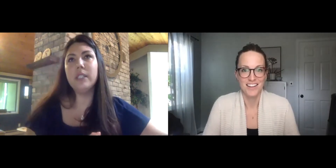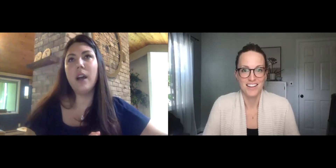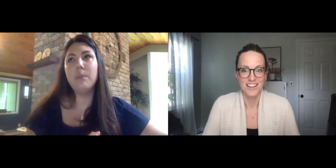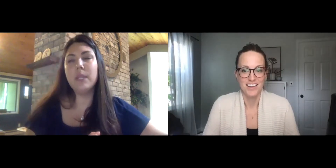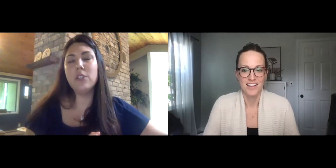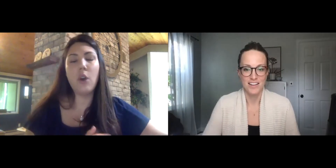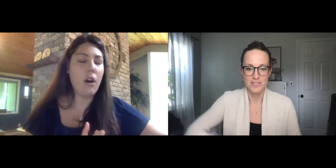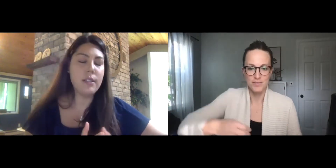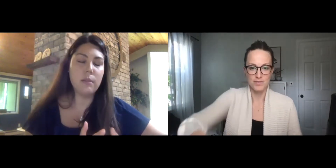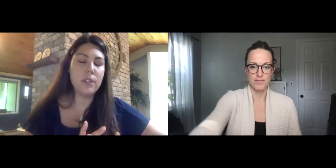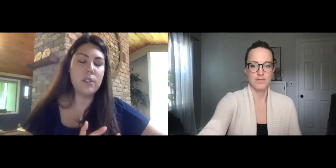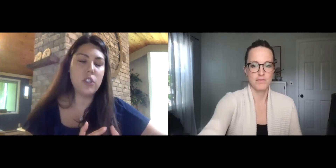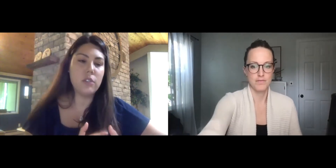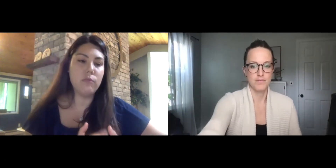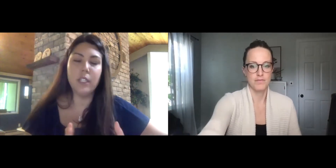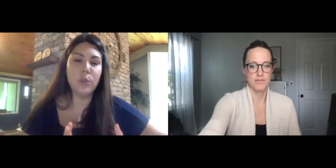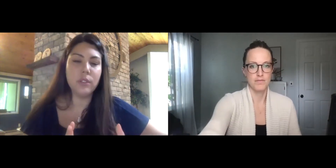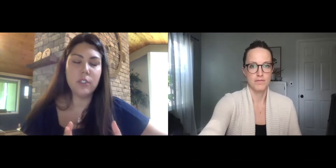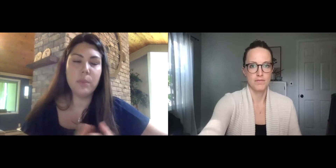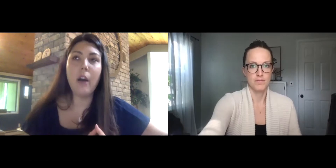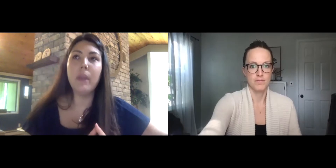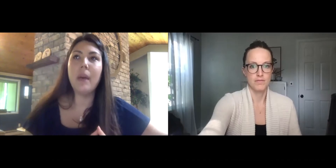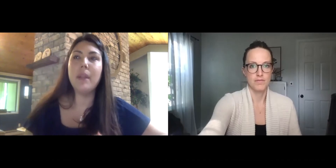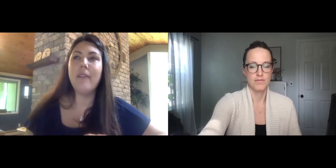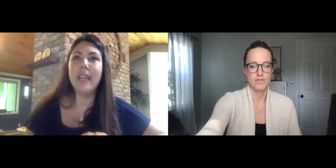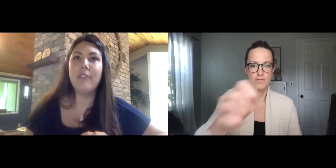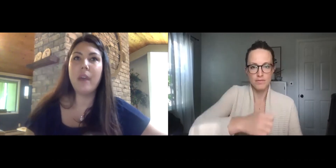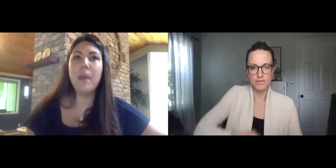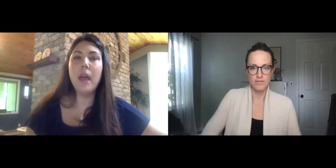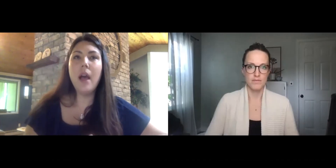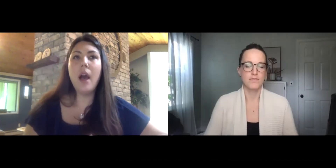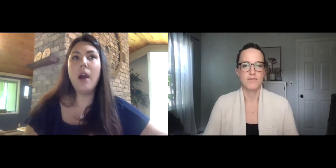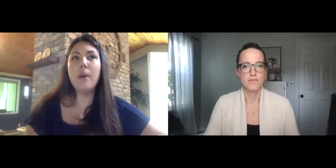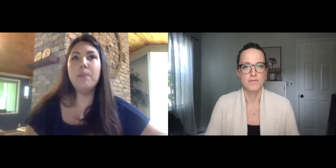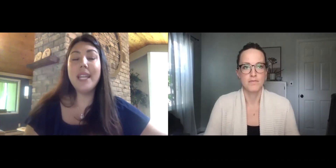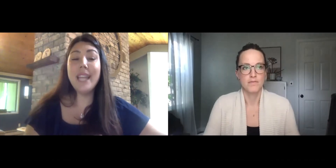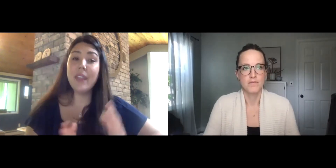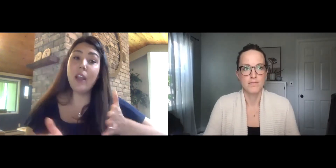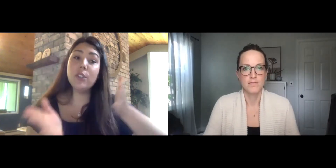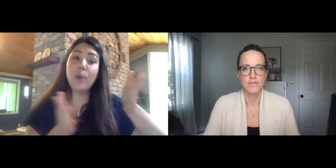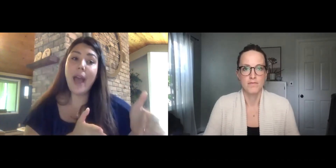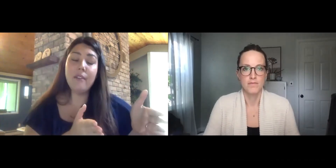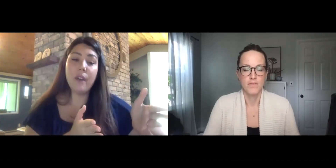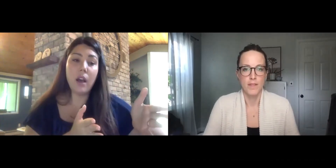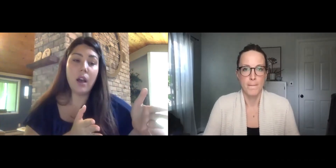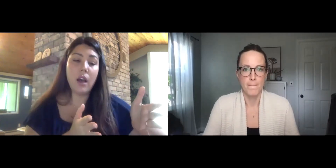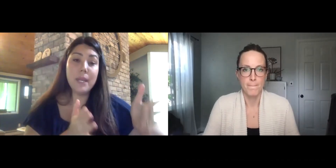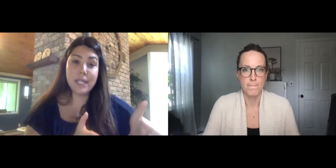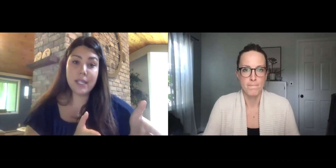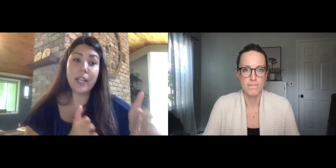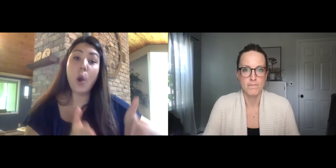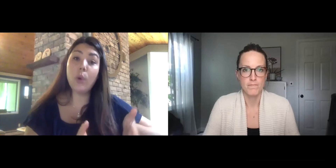children. It's so awesome. It's just really cool to just be helping them and advocate for them. And yeah, and then I also have